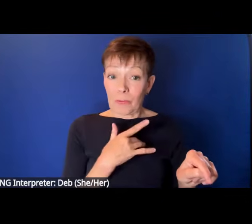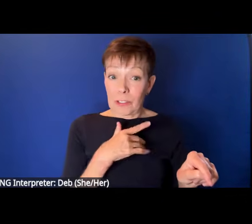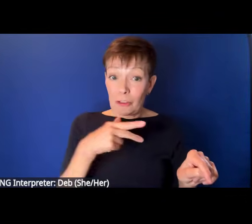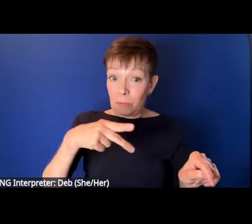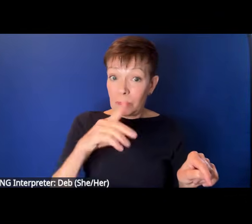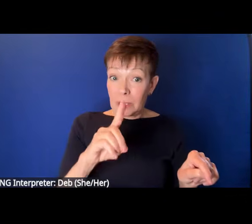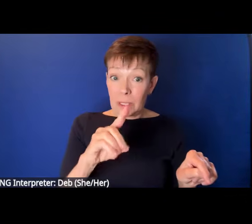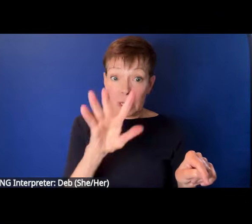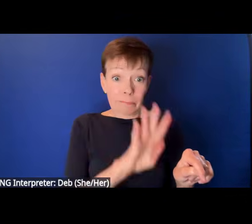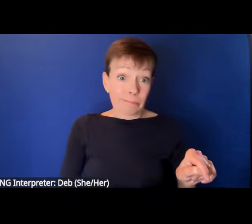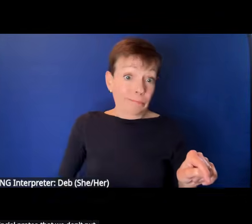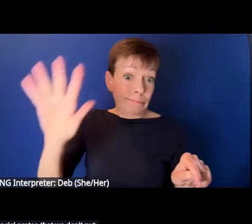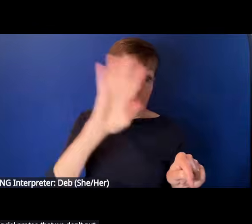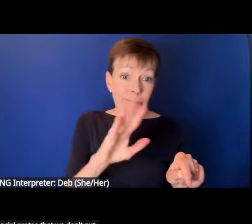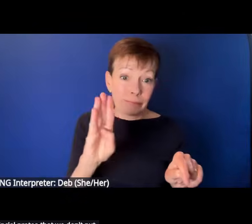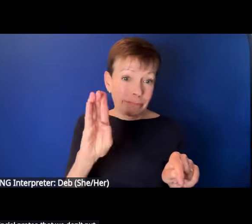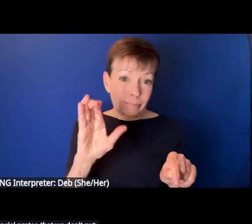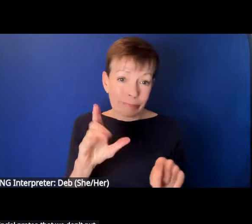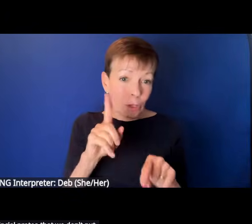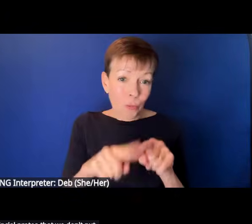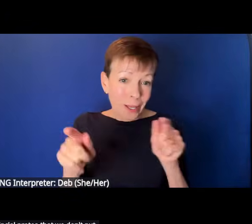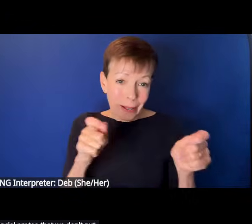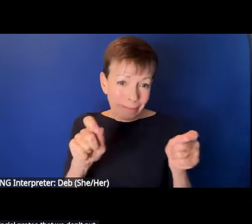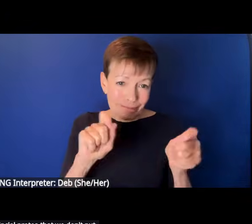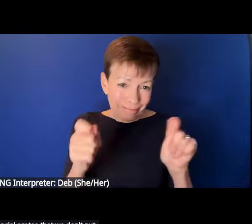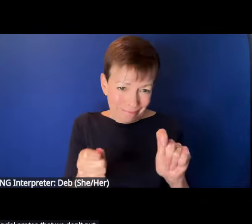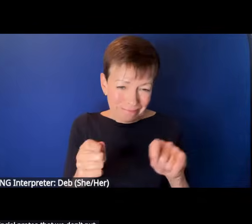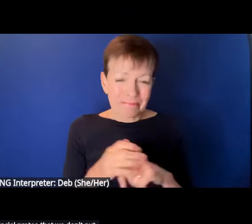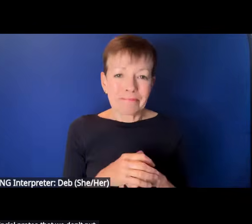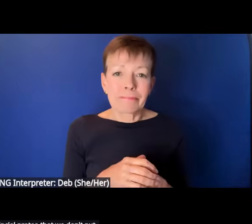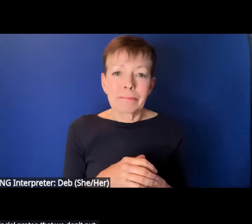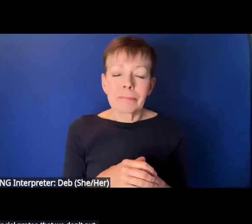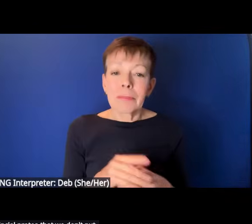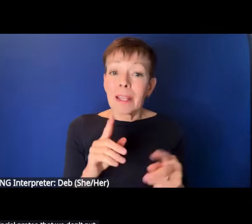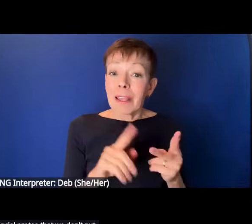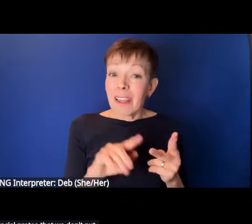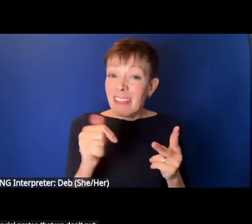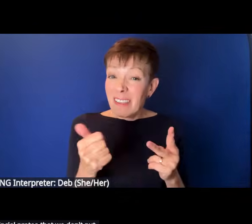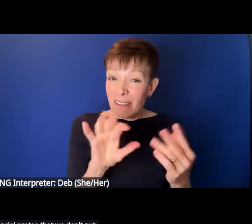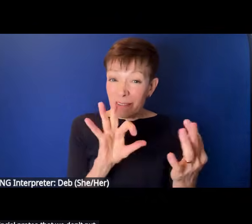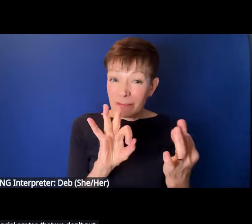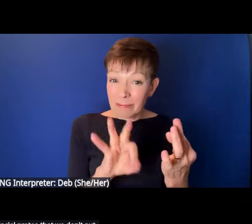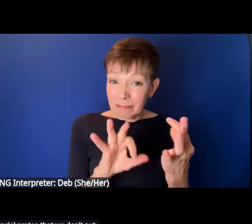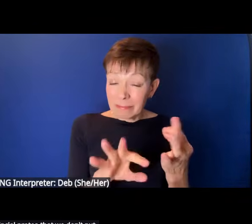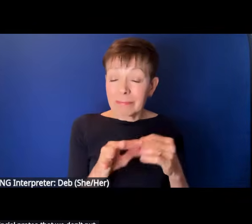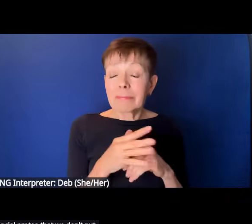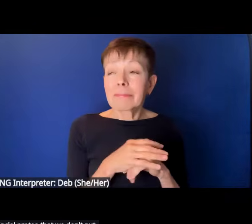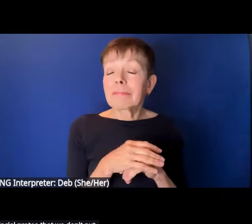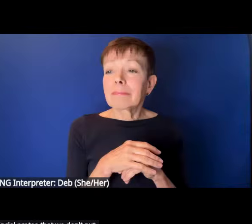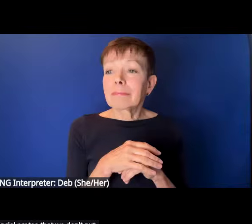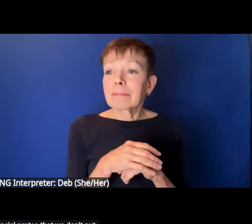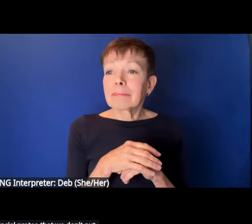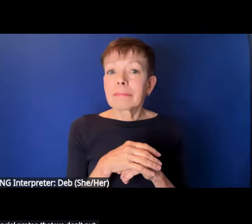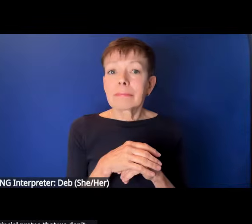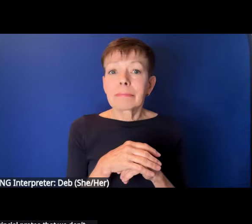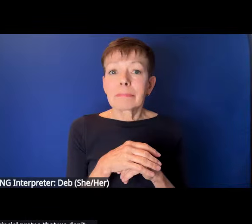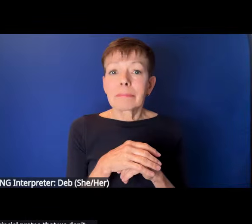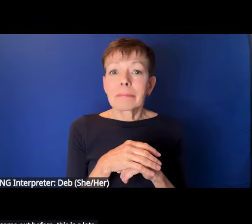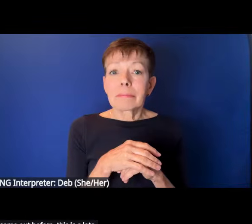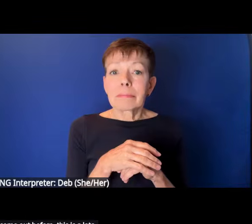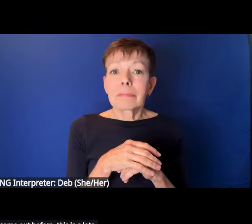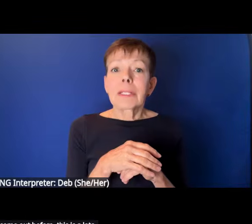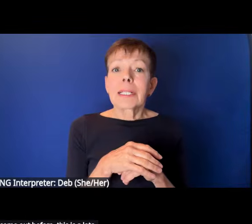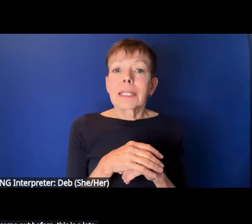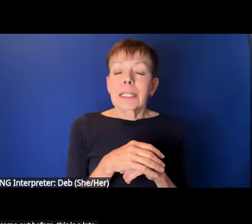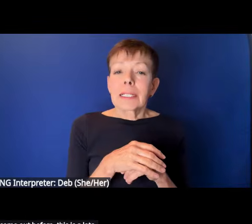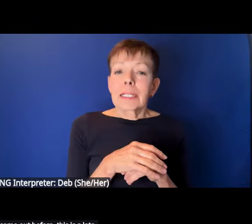date on. And the other one, that this has come up before, this is a late time to get out before winter